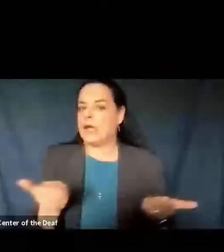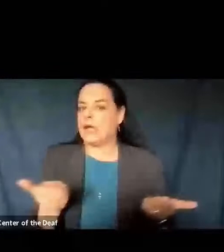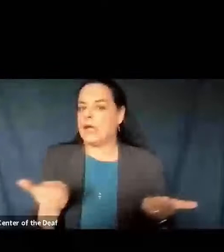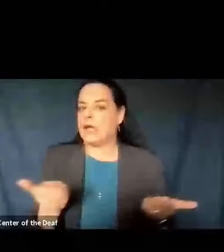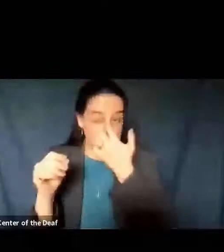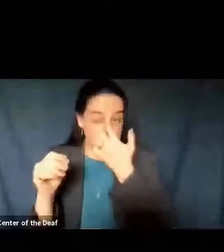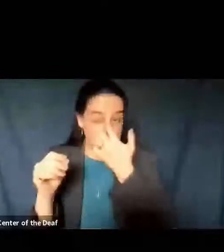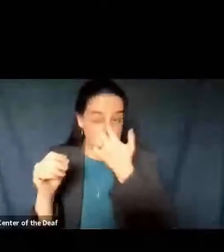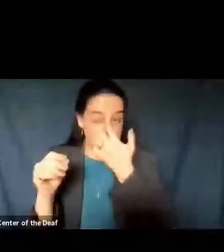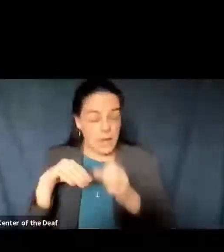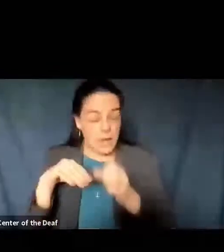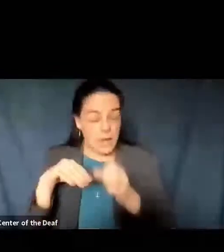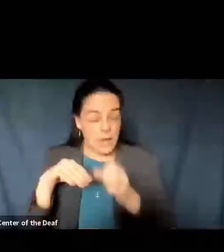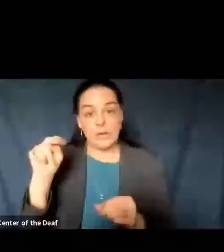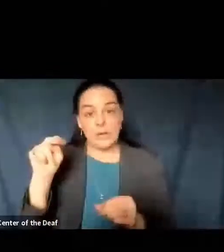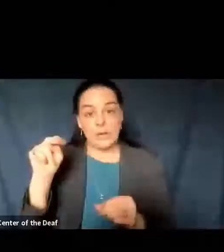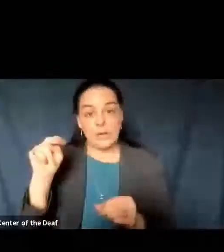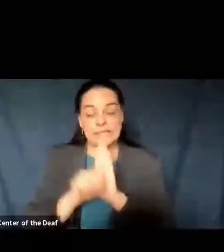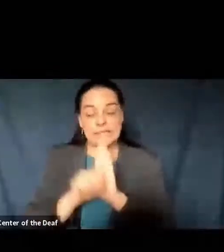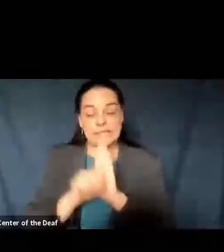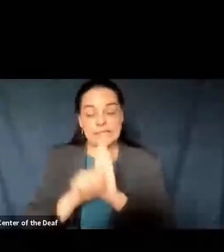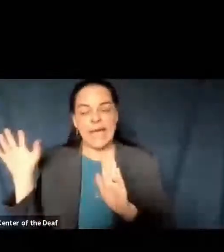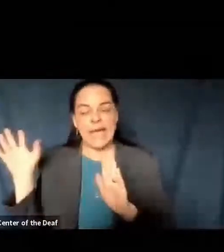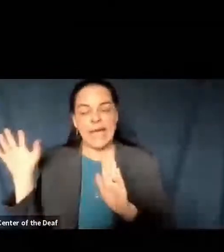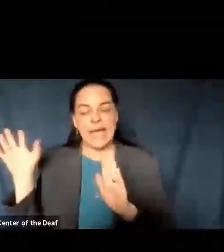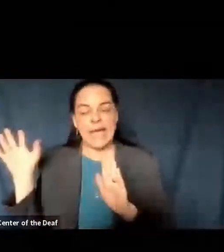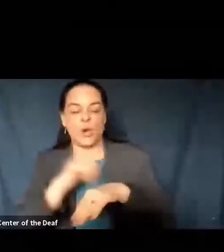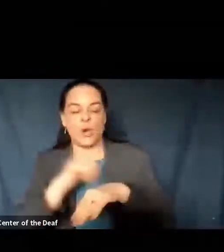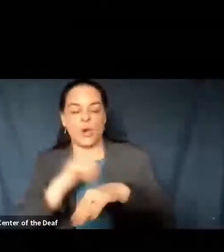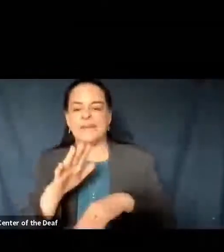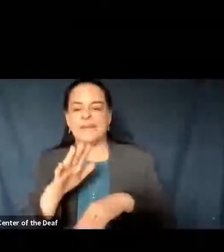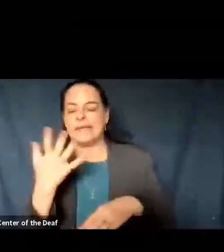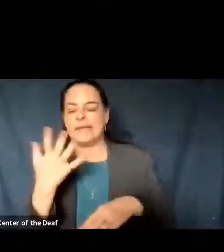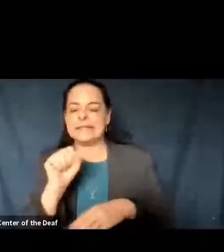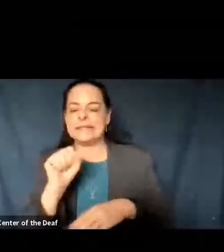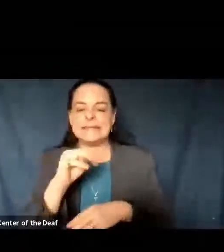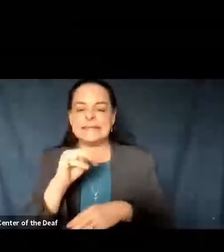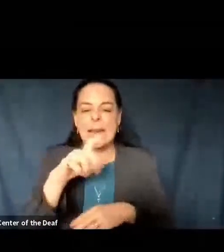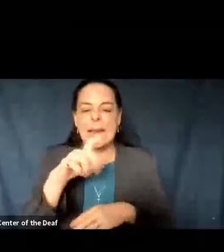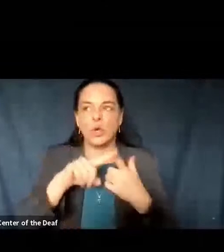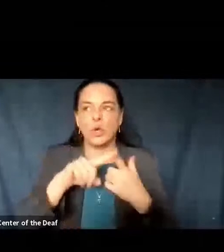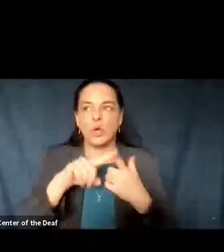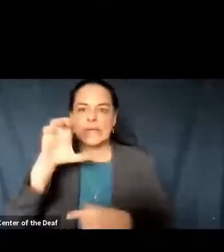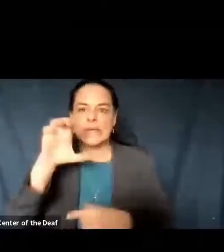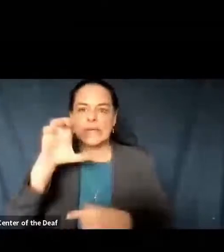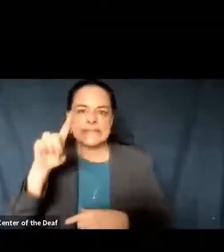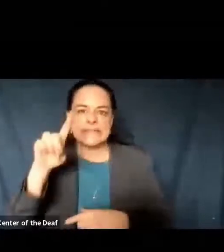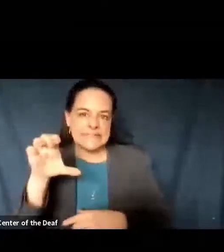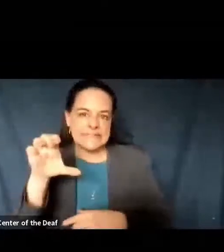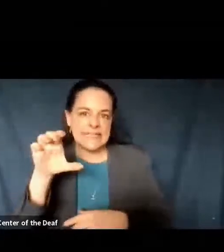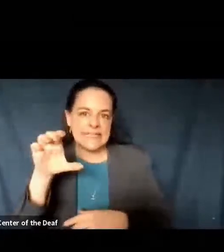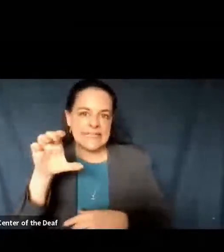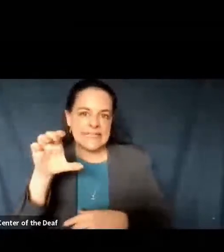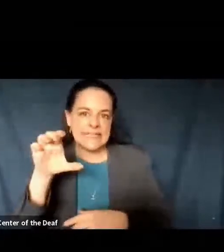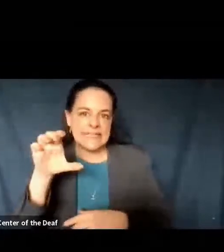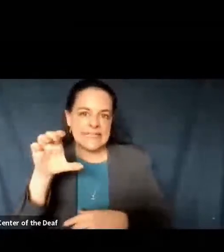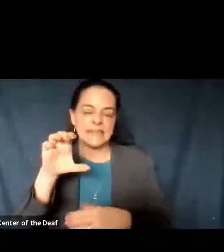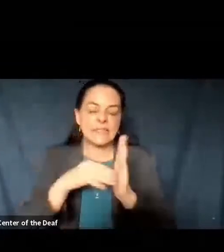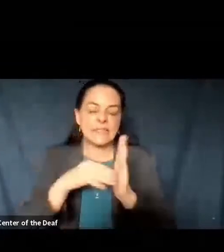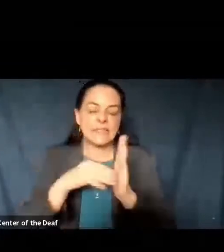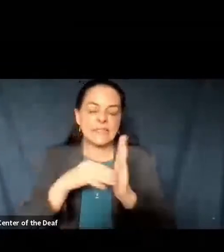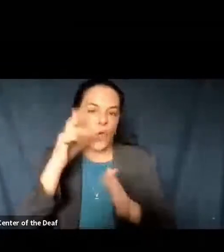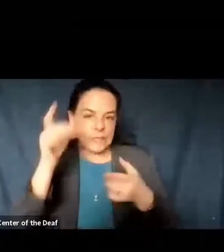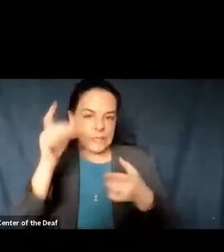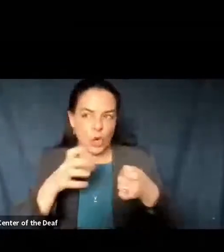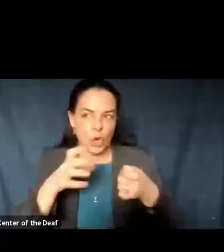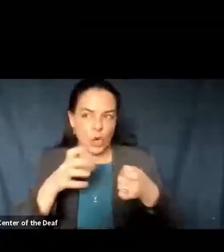Tennessee overall is submitting specimens to CDC and participating in the to get those specimens typed to know where the